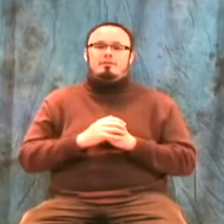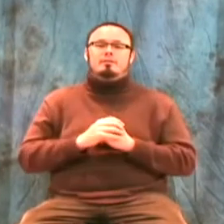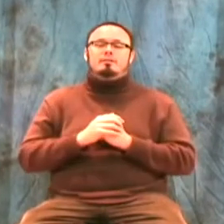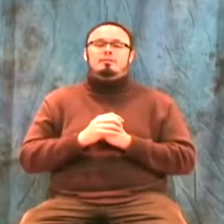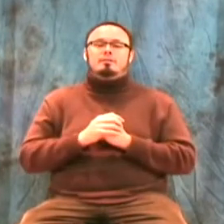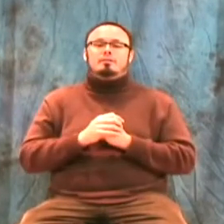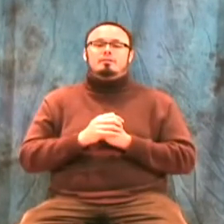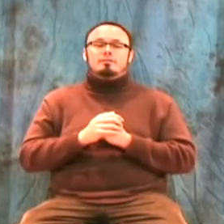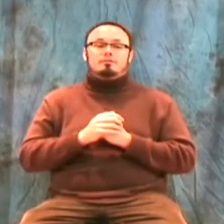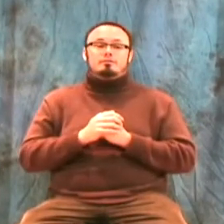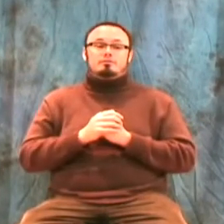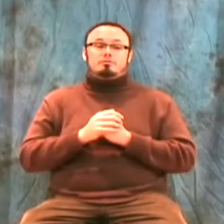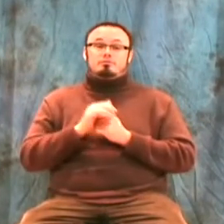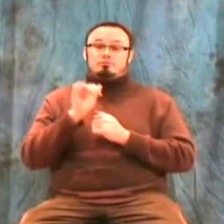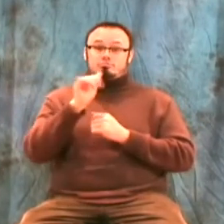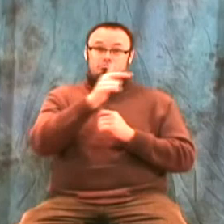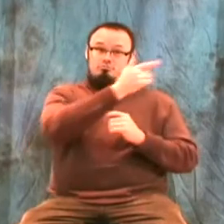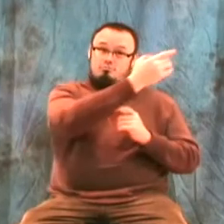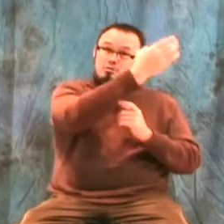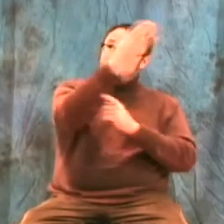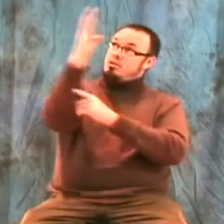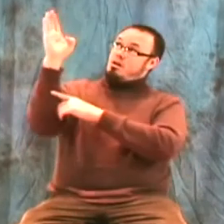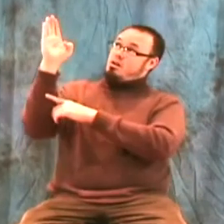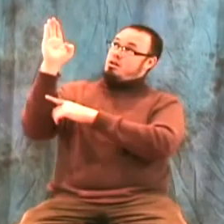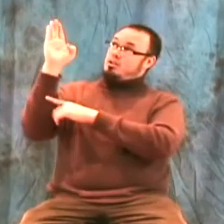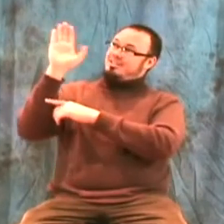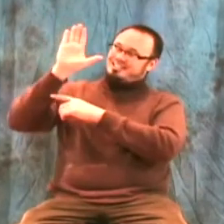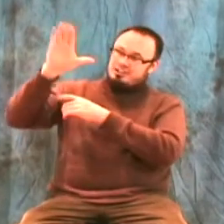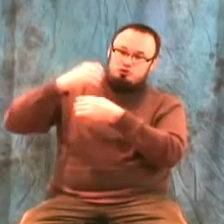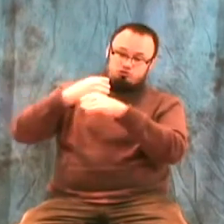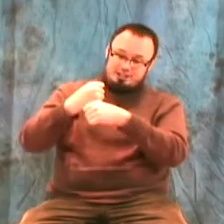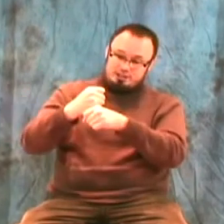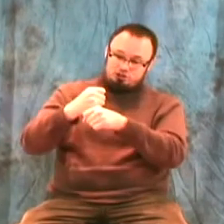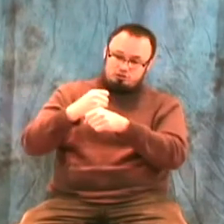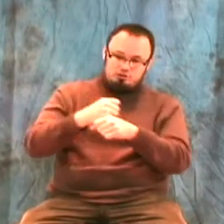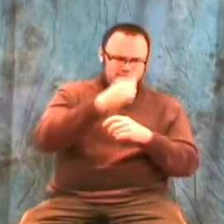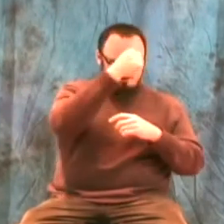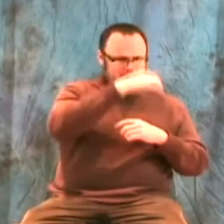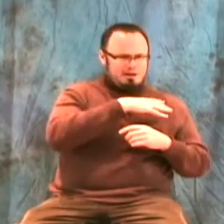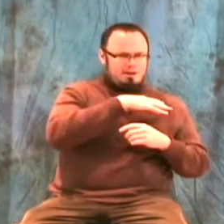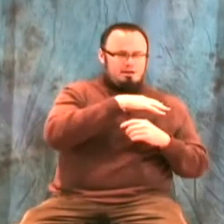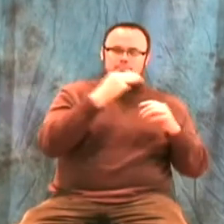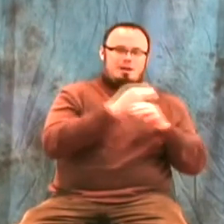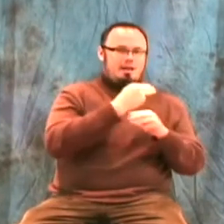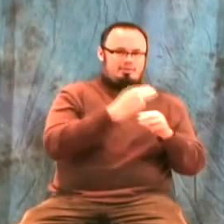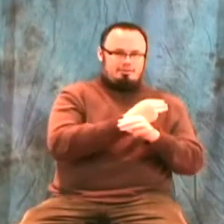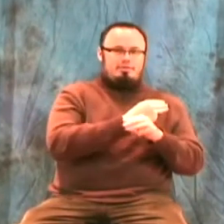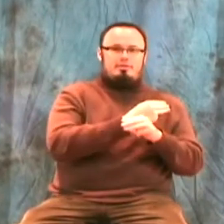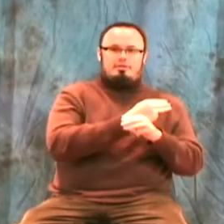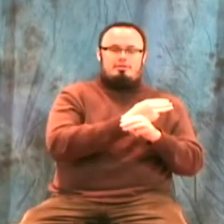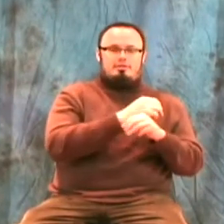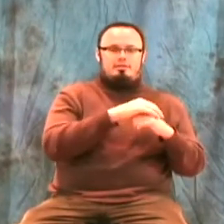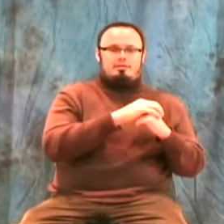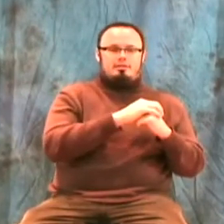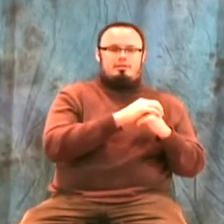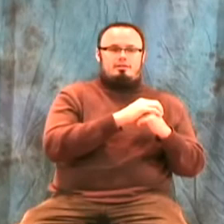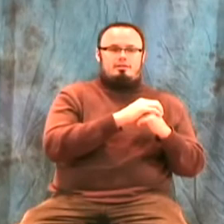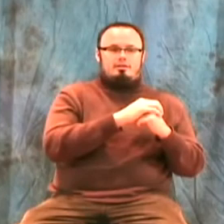What is the connection between God, His creation, and math? The Bible emphasizes numbers an